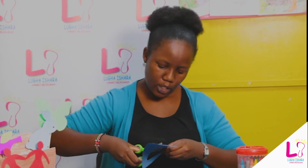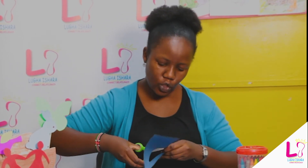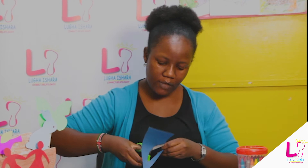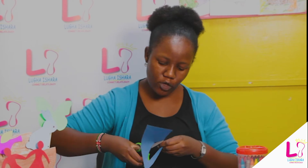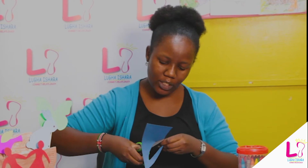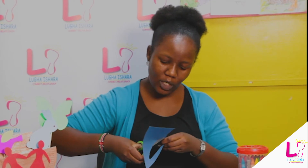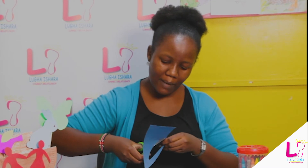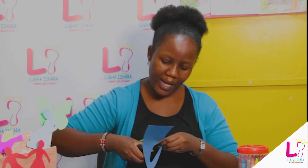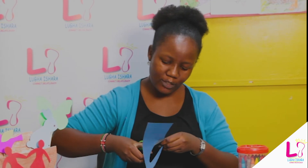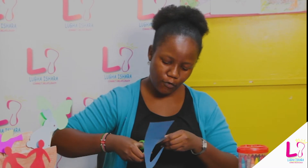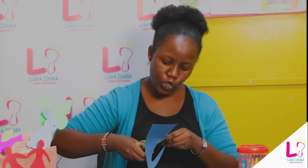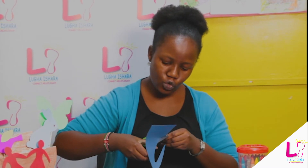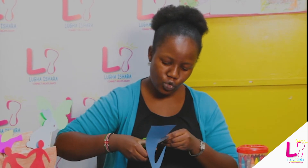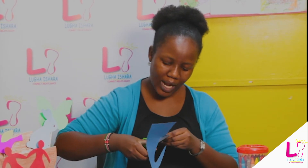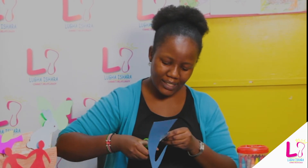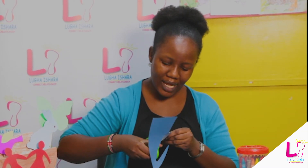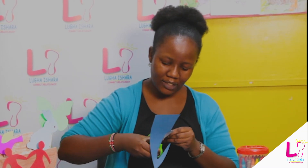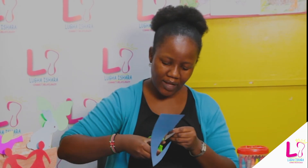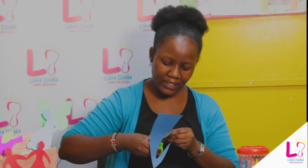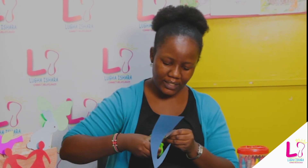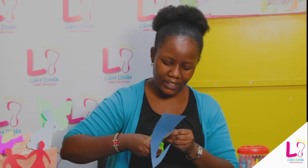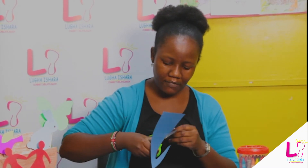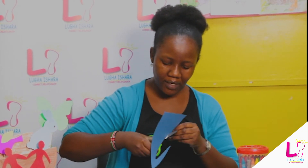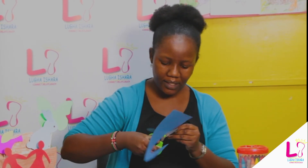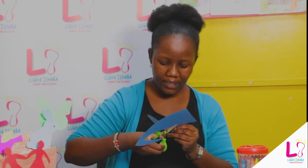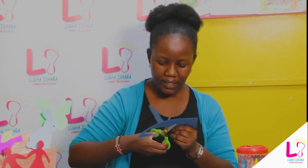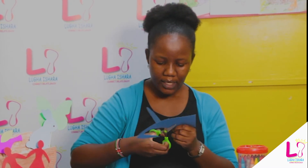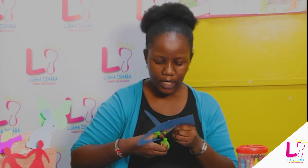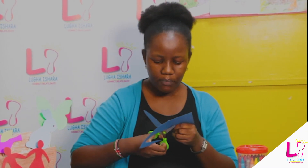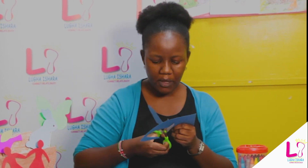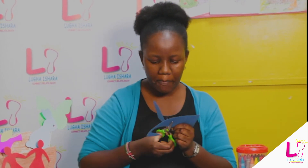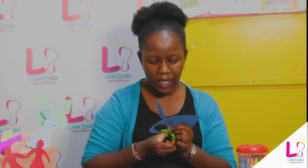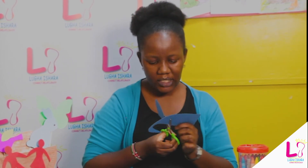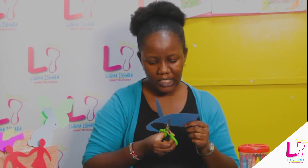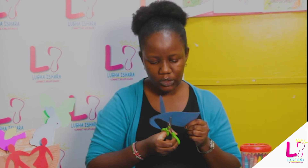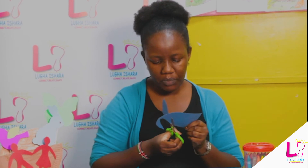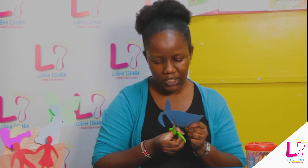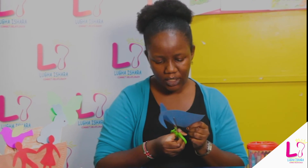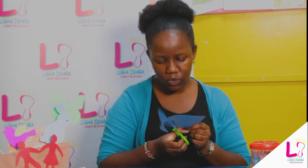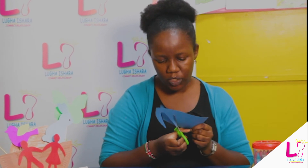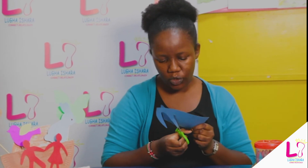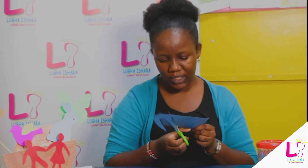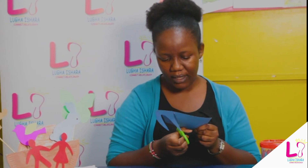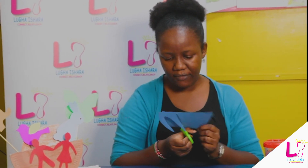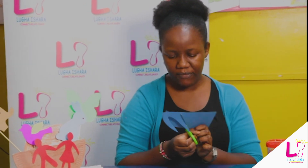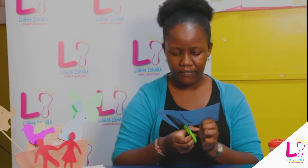So it's not a must for you to cut as fast as Teacher Faith. Be patient, be gentle with yourself.